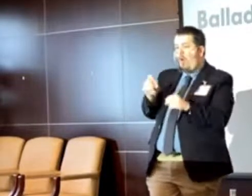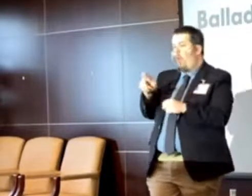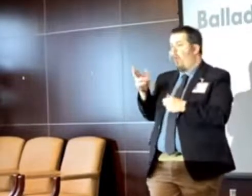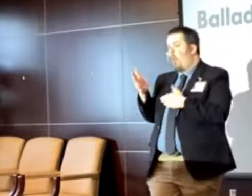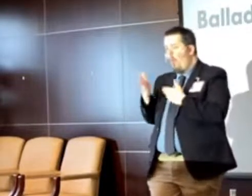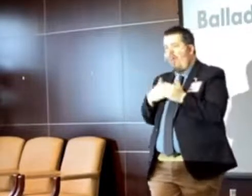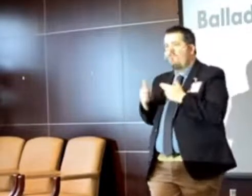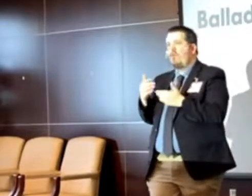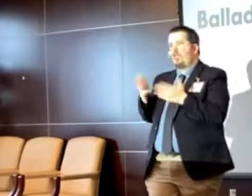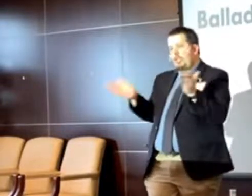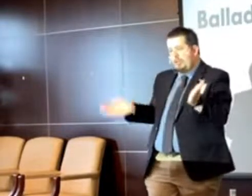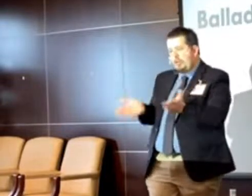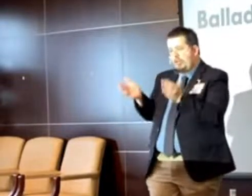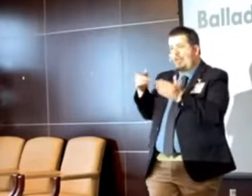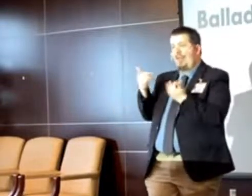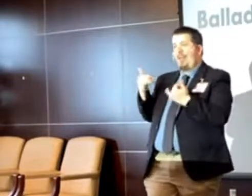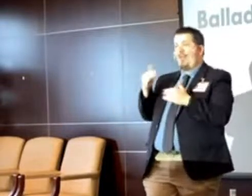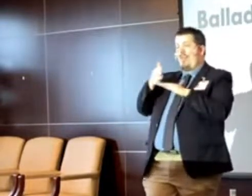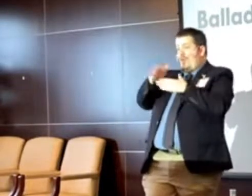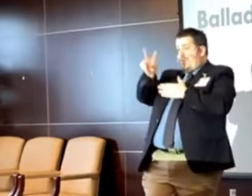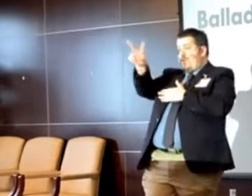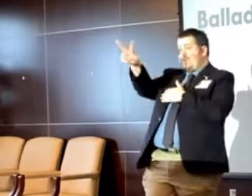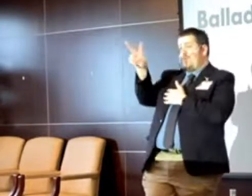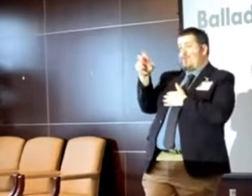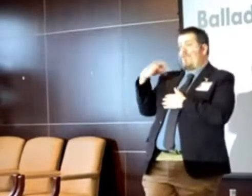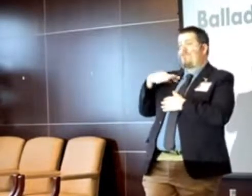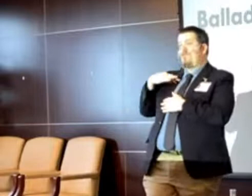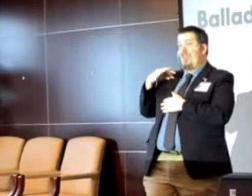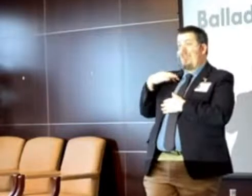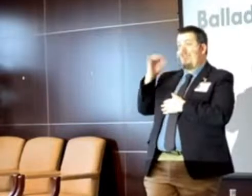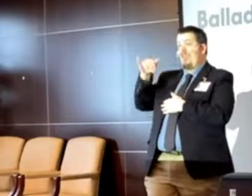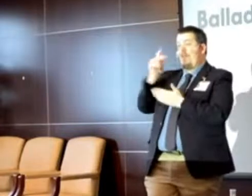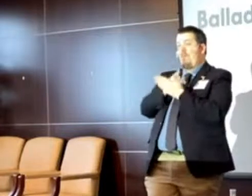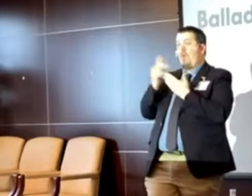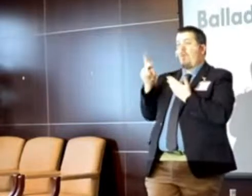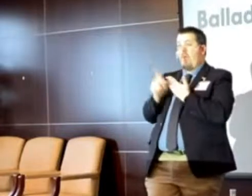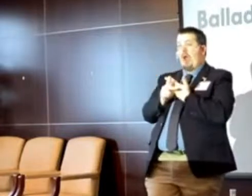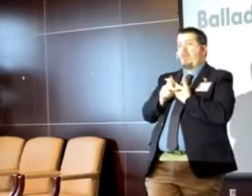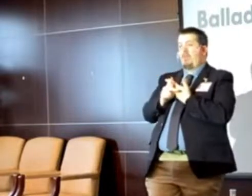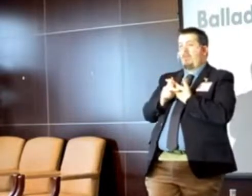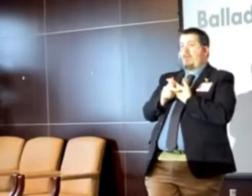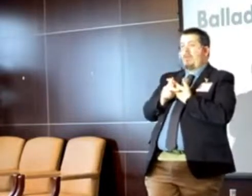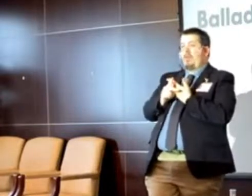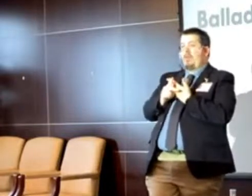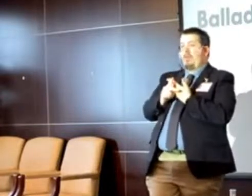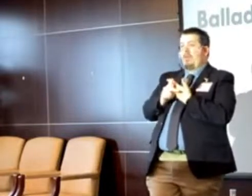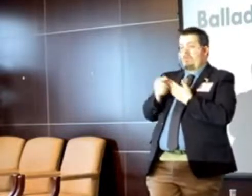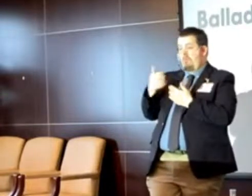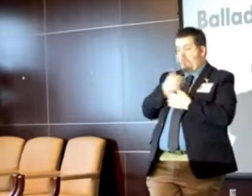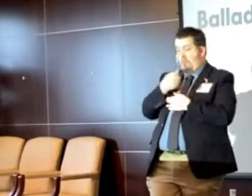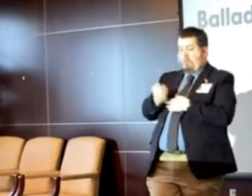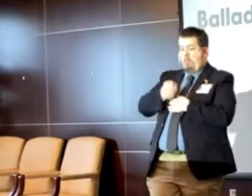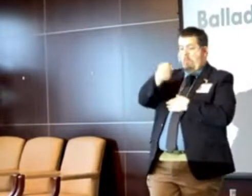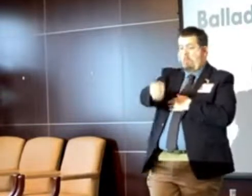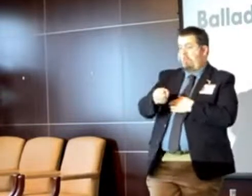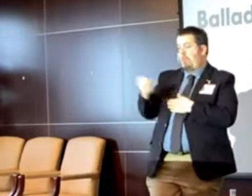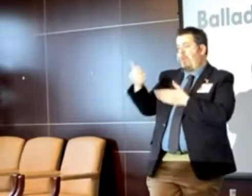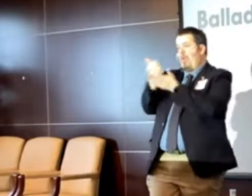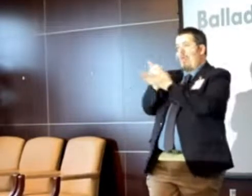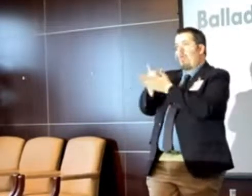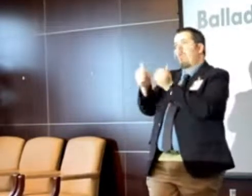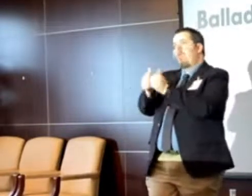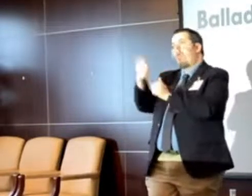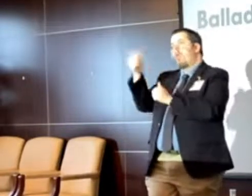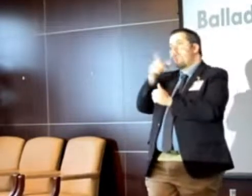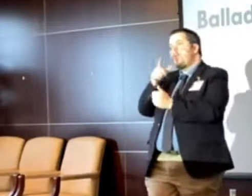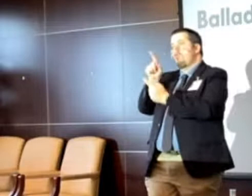we're encouraging them. Right now we have over 200 volunteers in that program redeploying themselves to assist our clinical staff